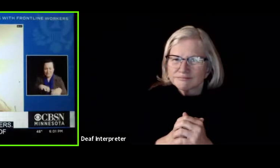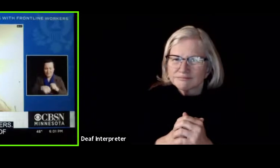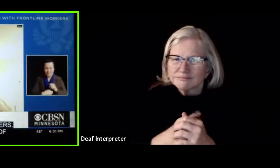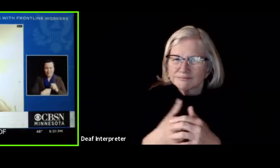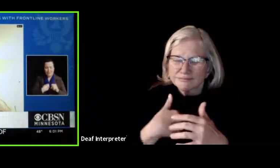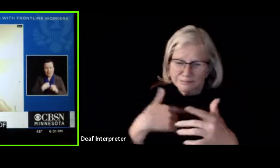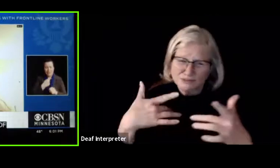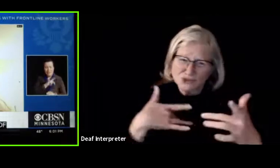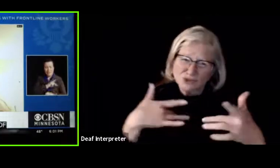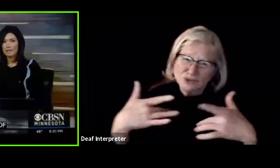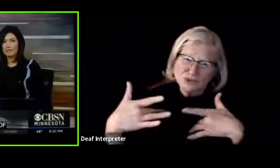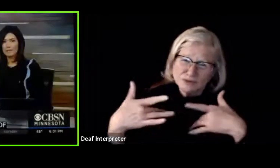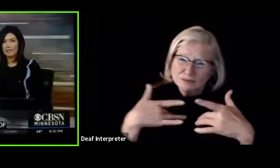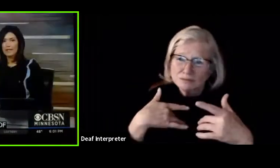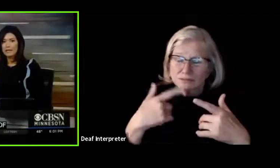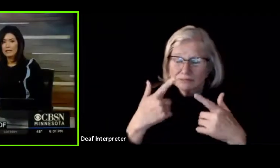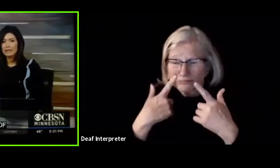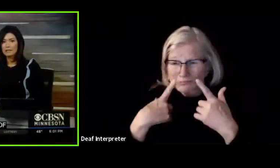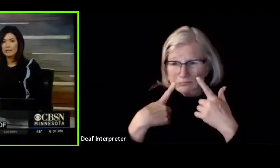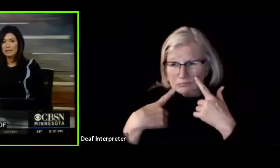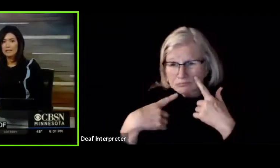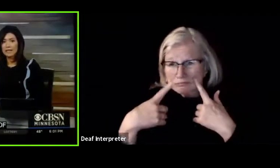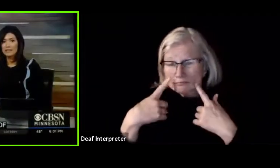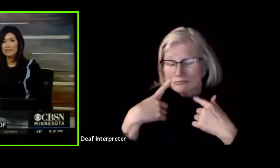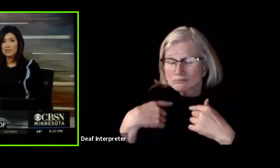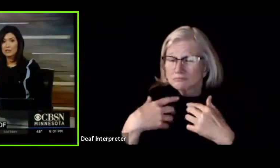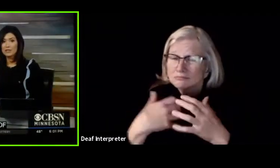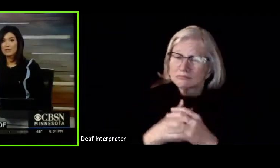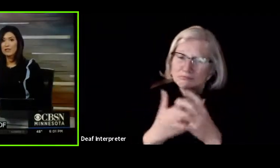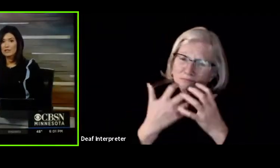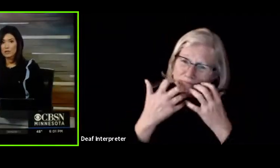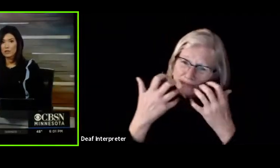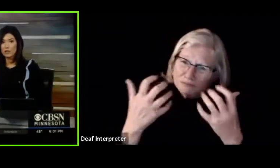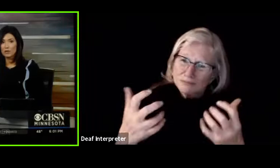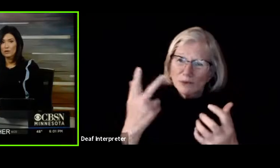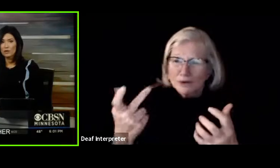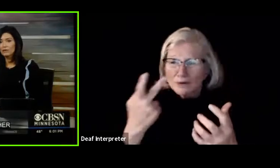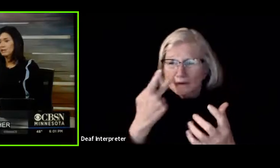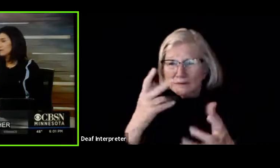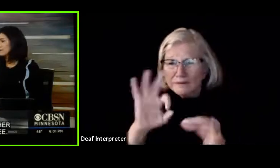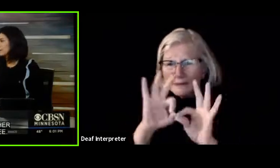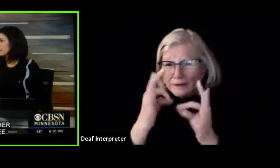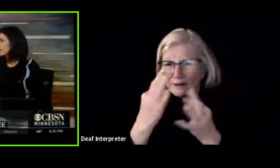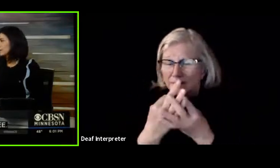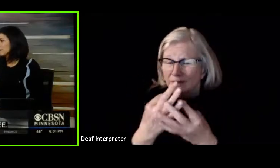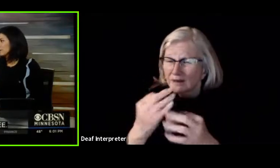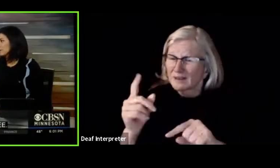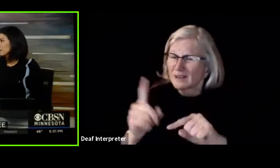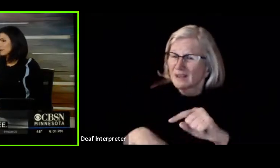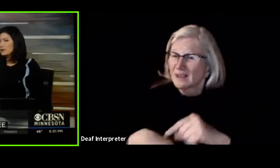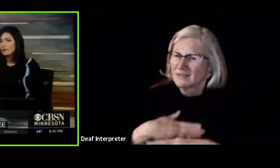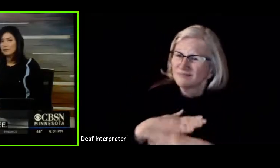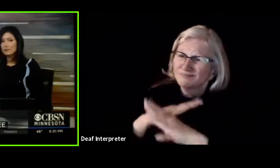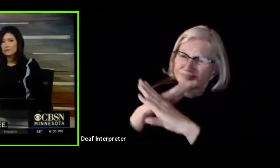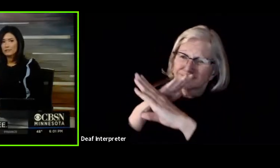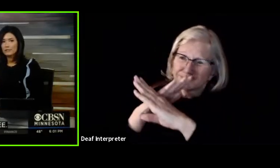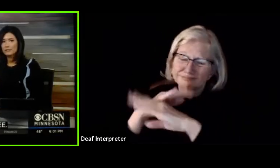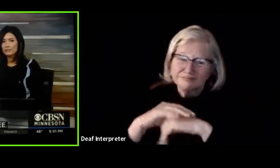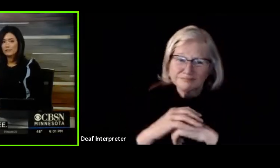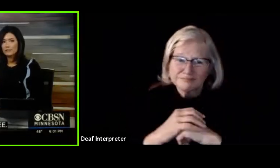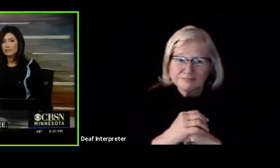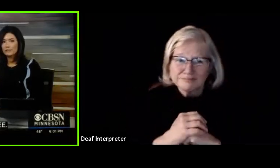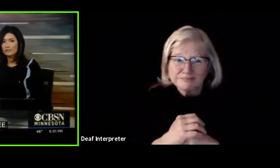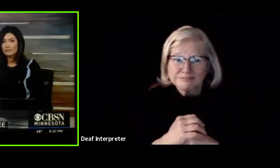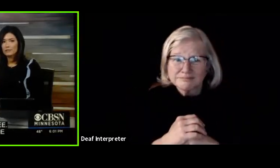they can't see. And that is Minnesota ICU nurse Mary Turner. She joined other frontline workers today in a virtual